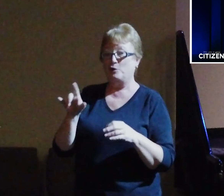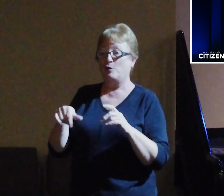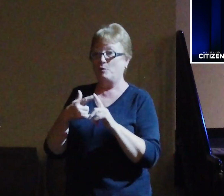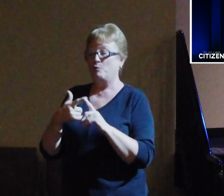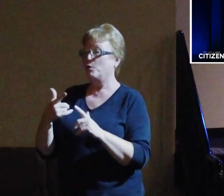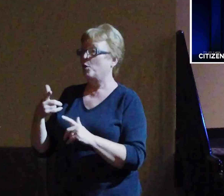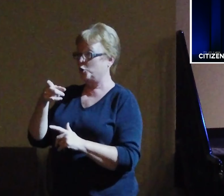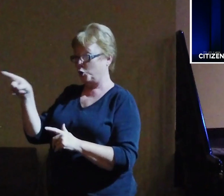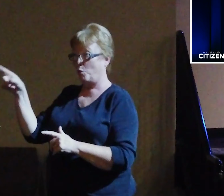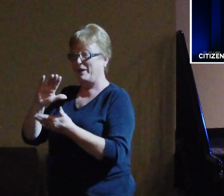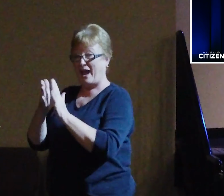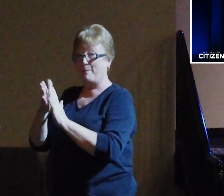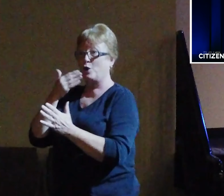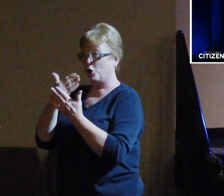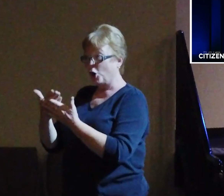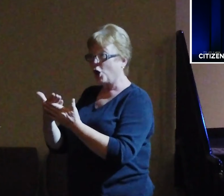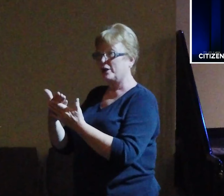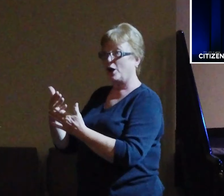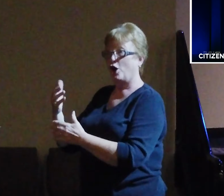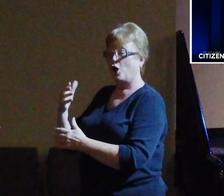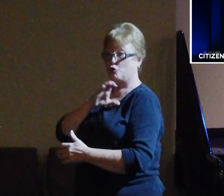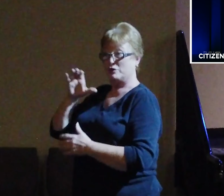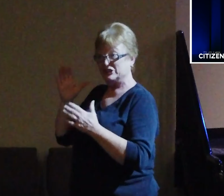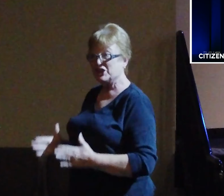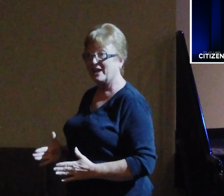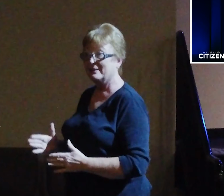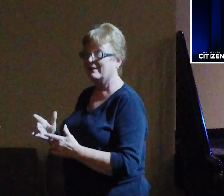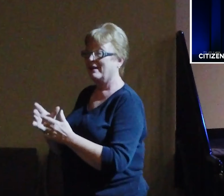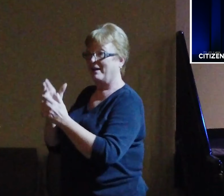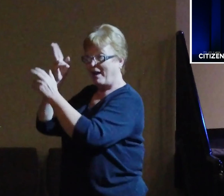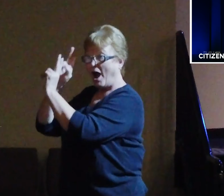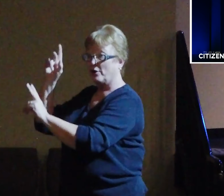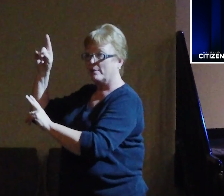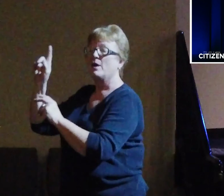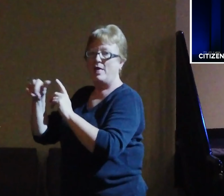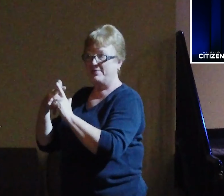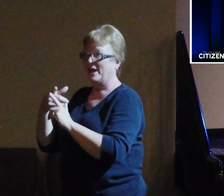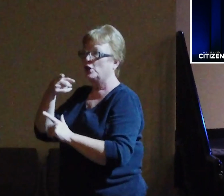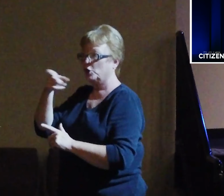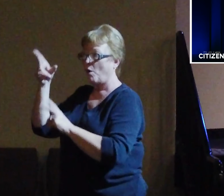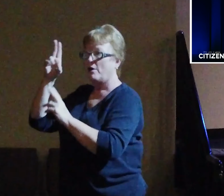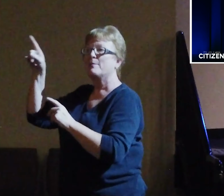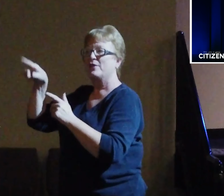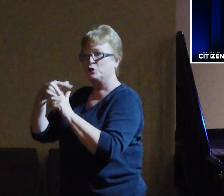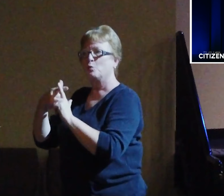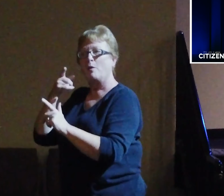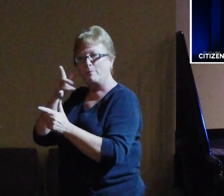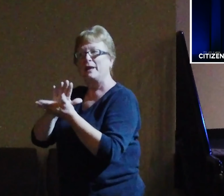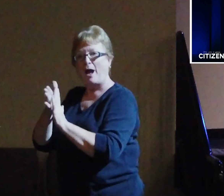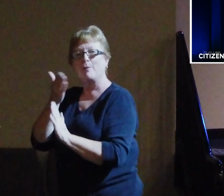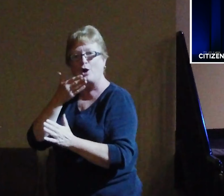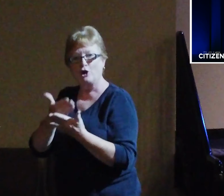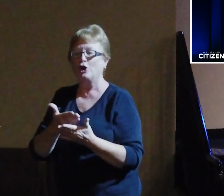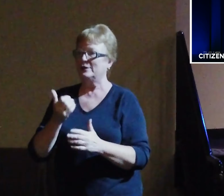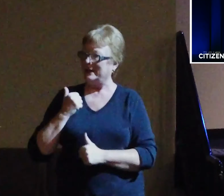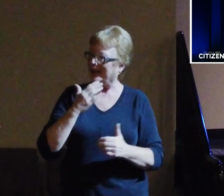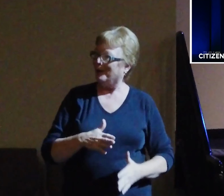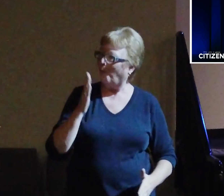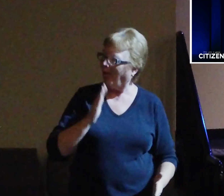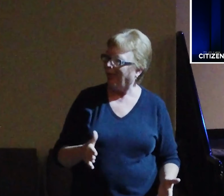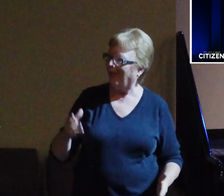Canadians, at least when it comes to following God's moral laws and values and conduct, which we know is good for our